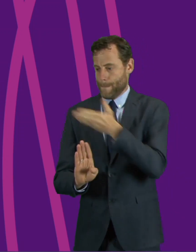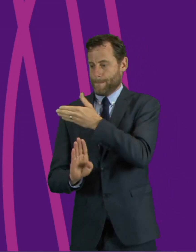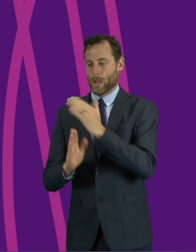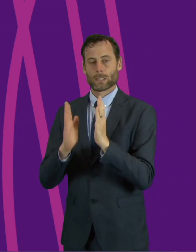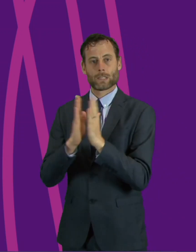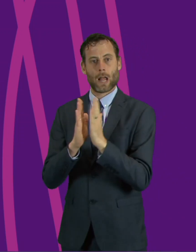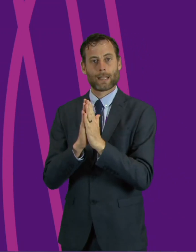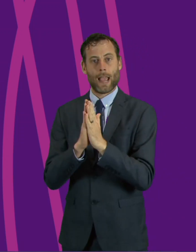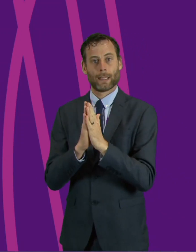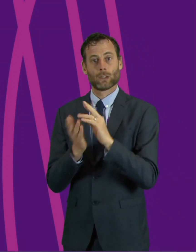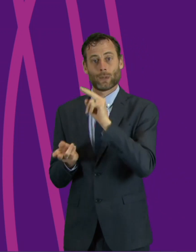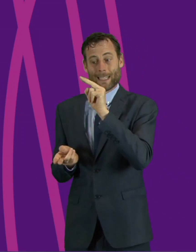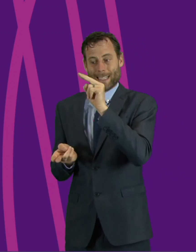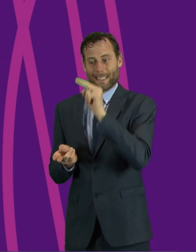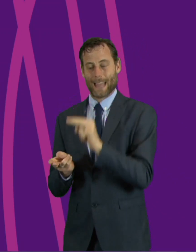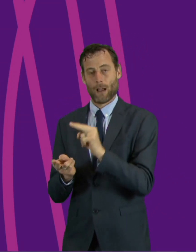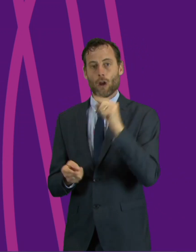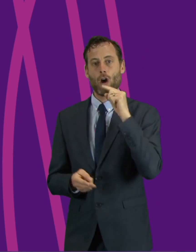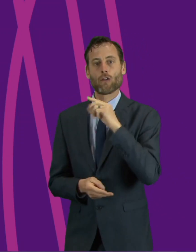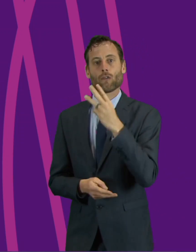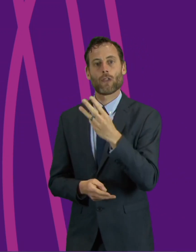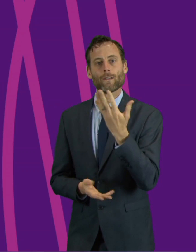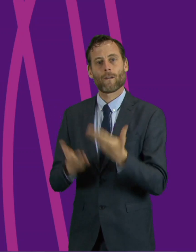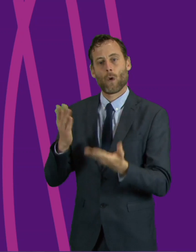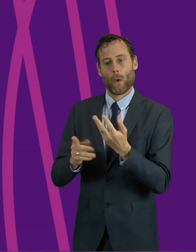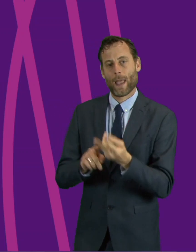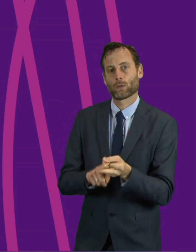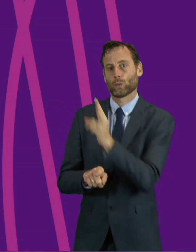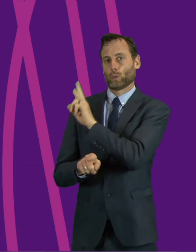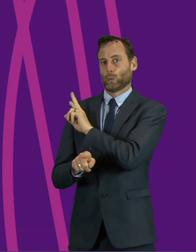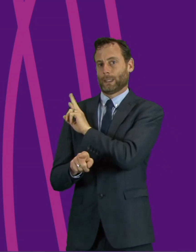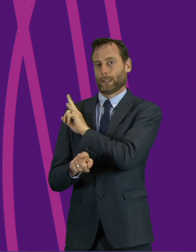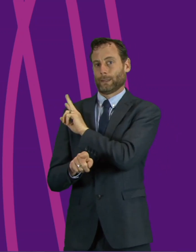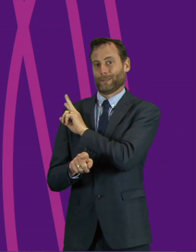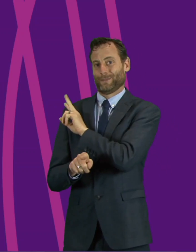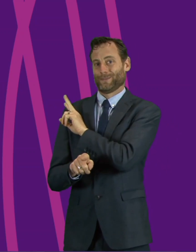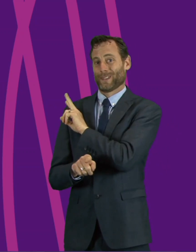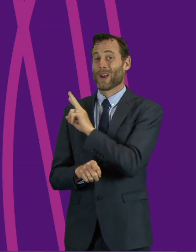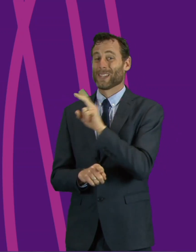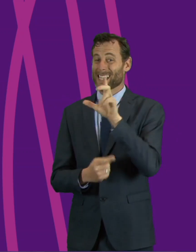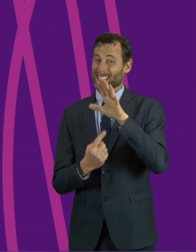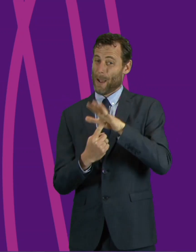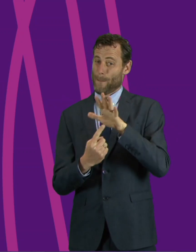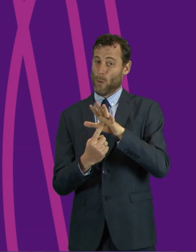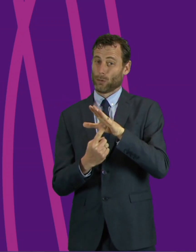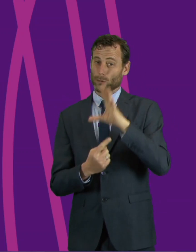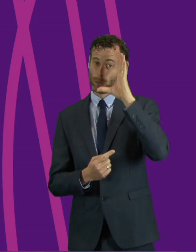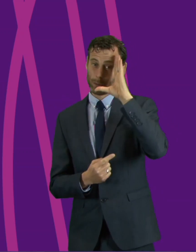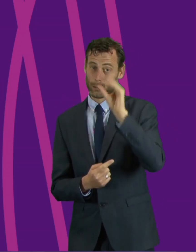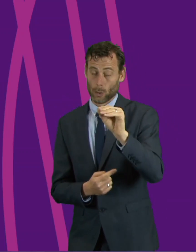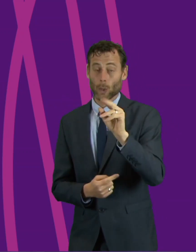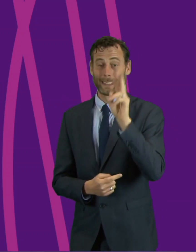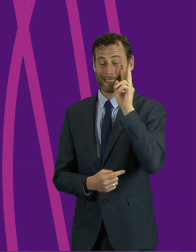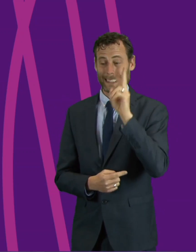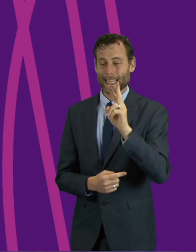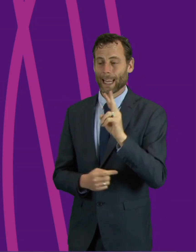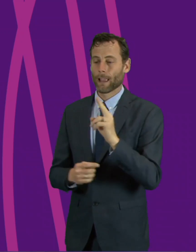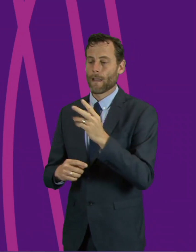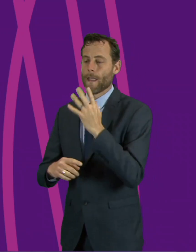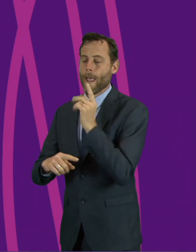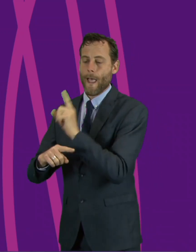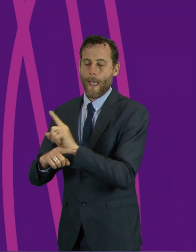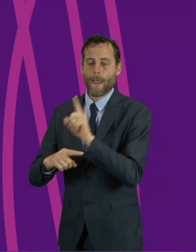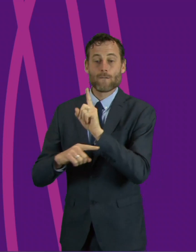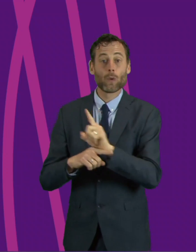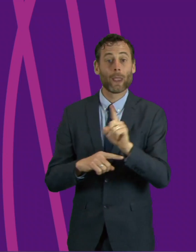of 135 from the week before. In fact, I think it is important to note this is the first weekly reduction in